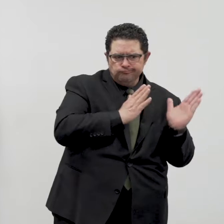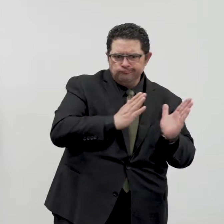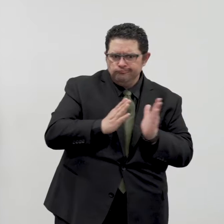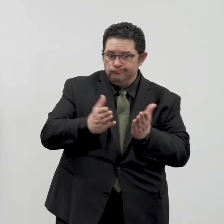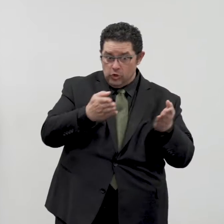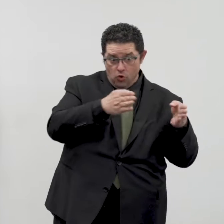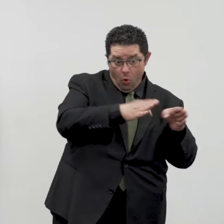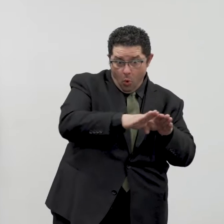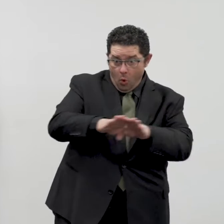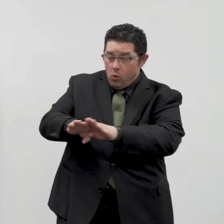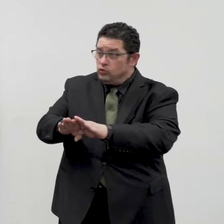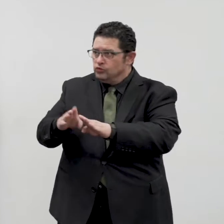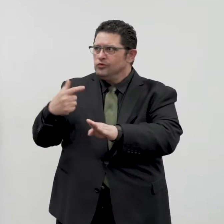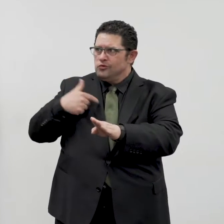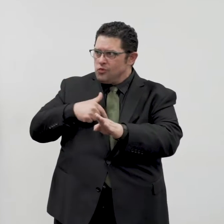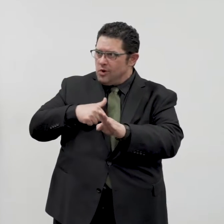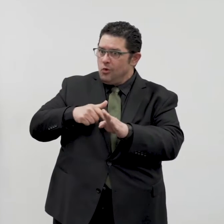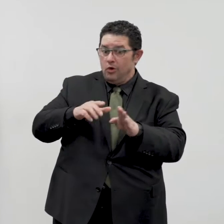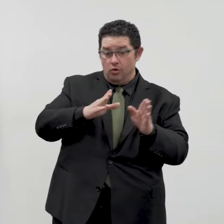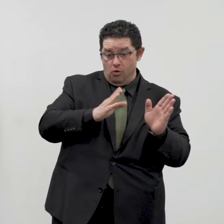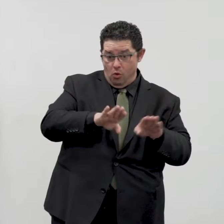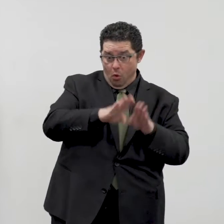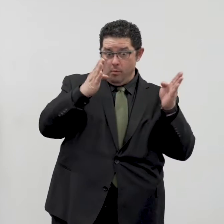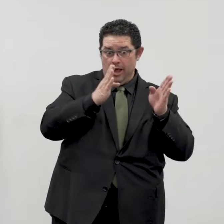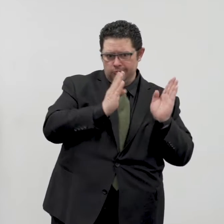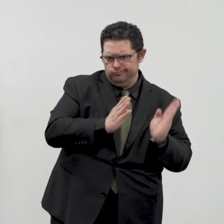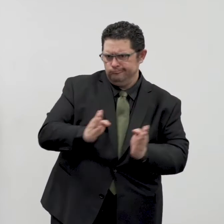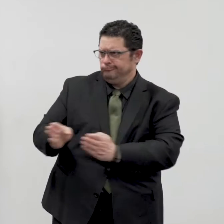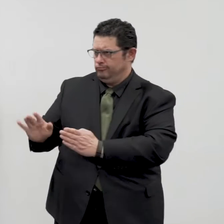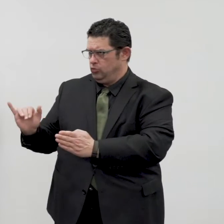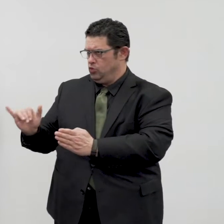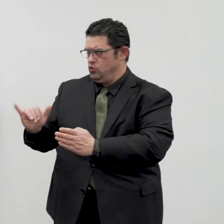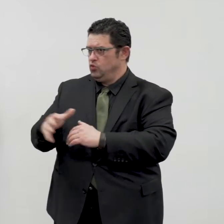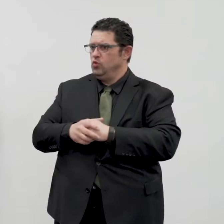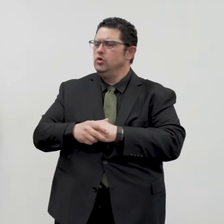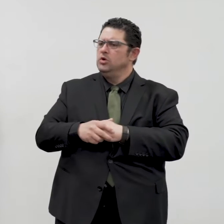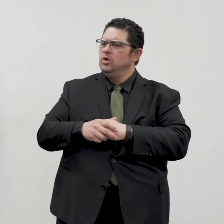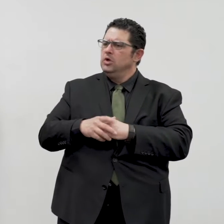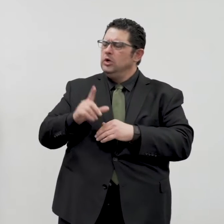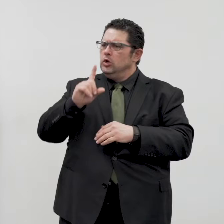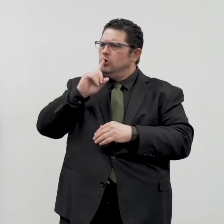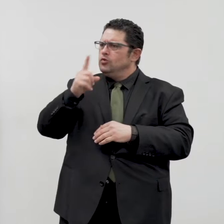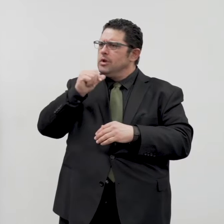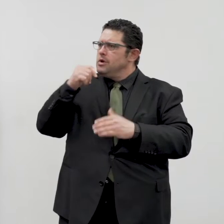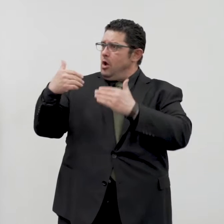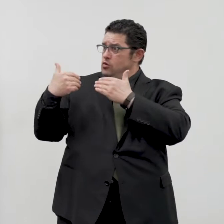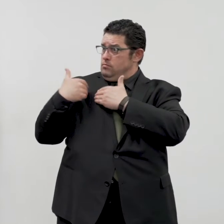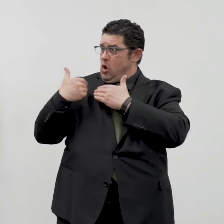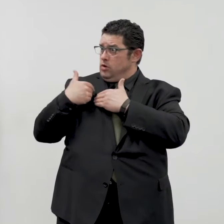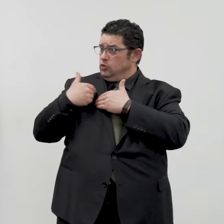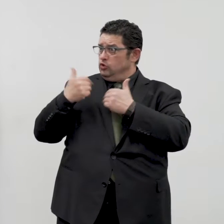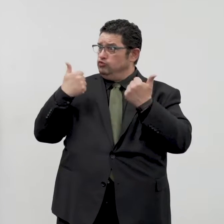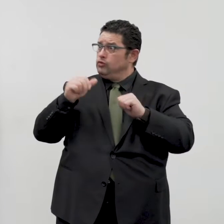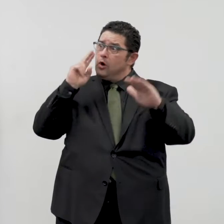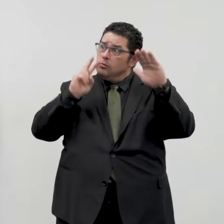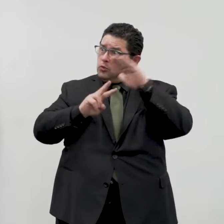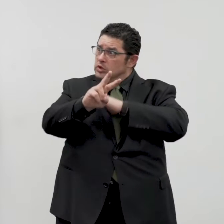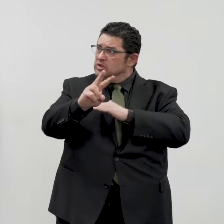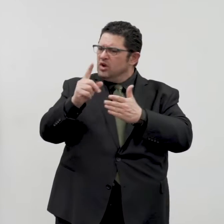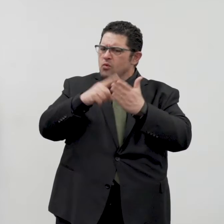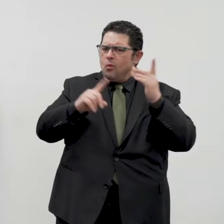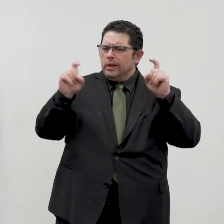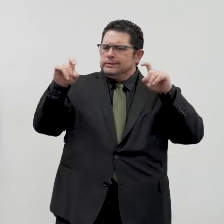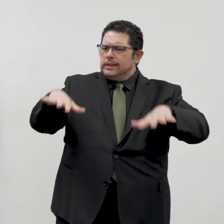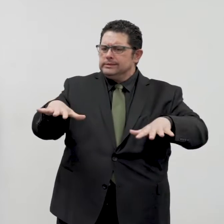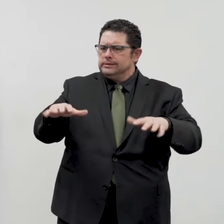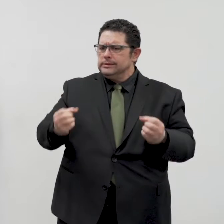then? It's really not responsible to try and predict what the testing